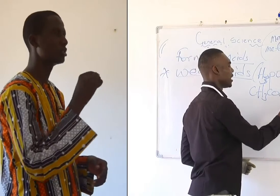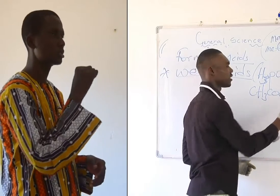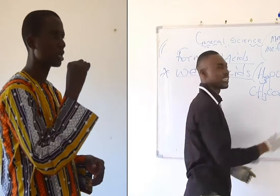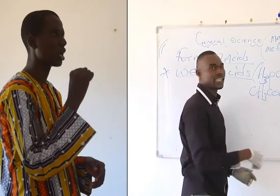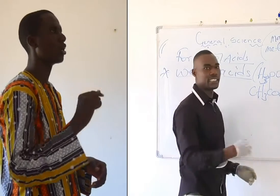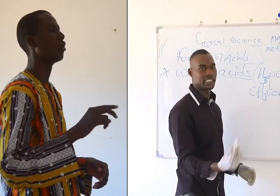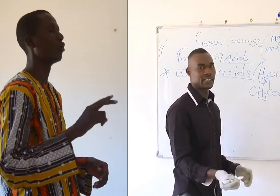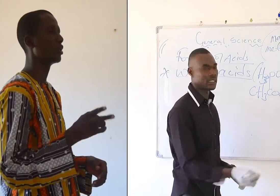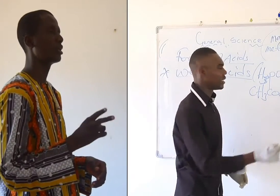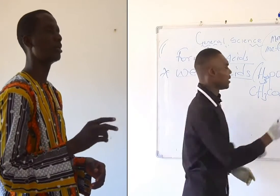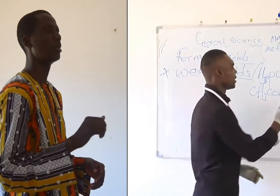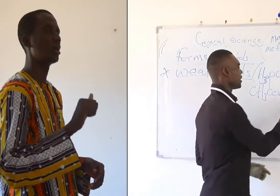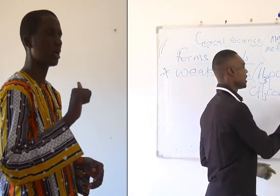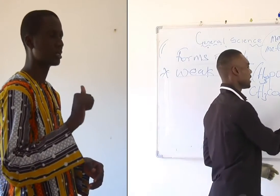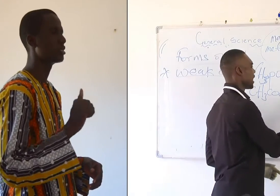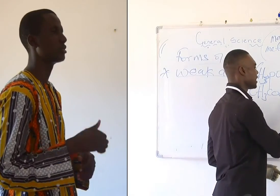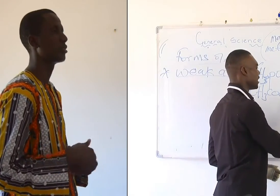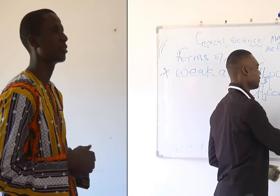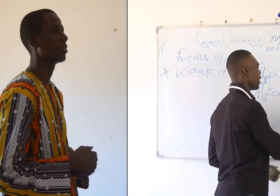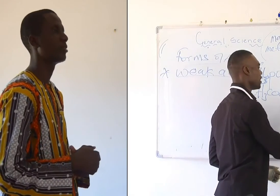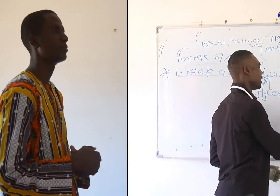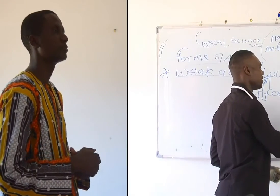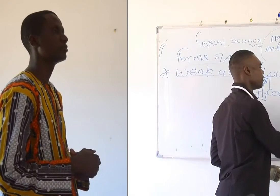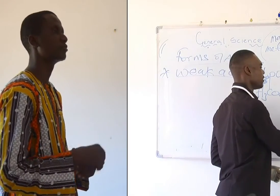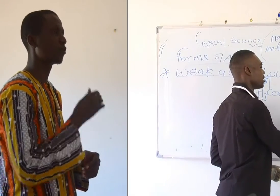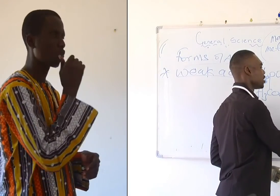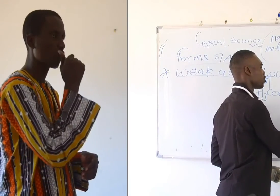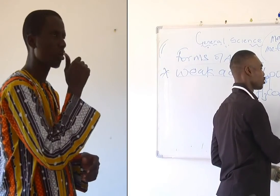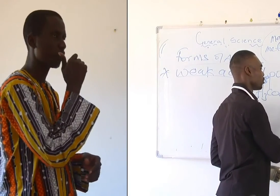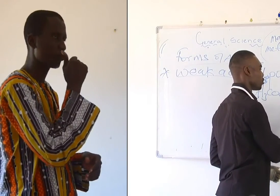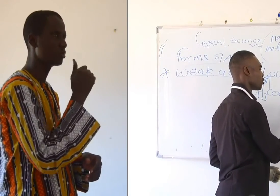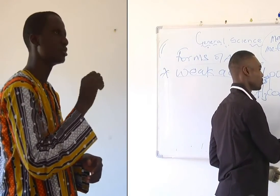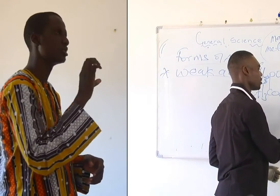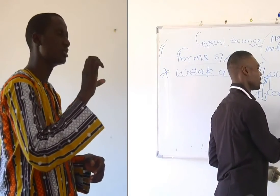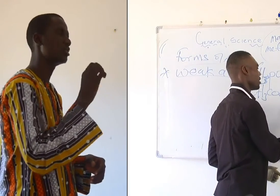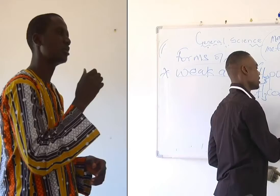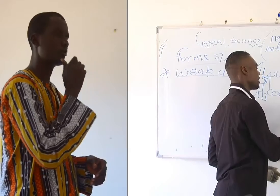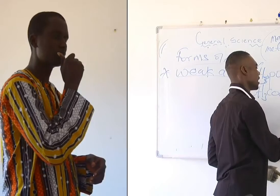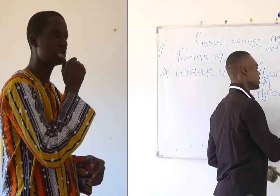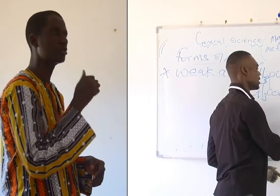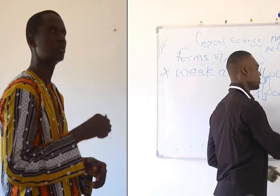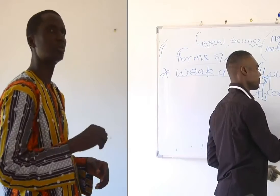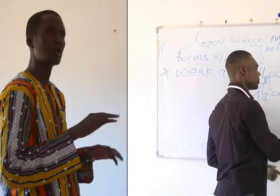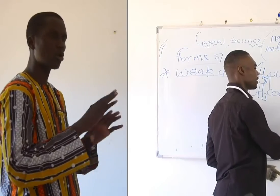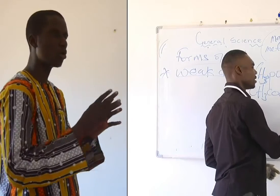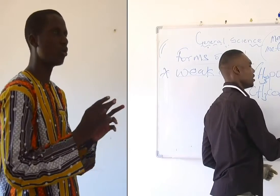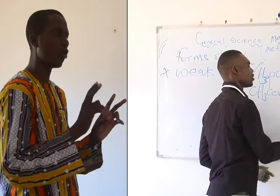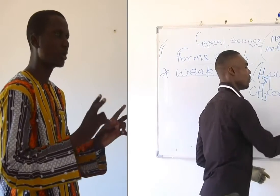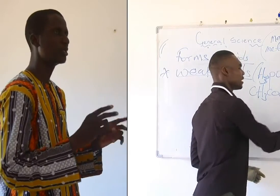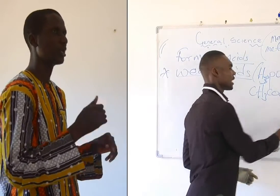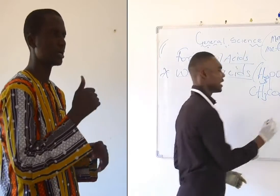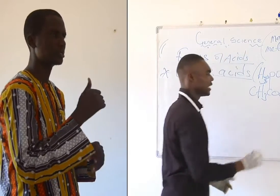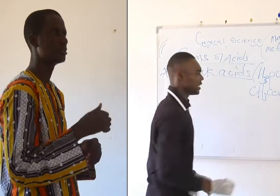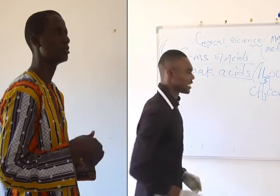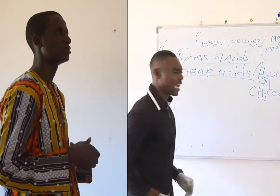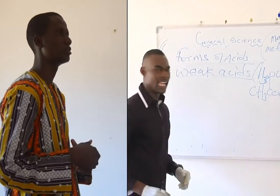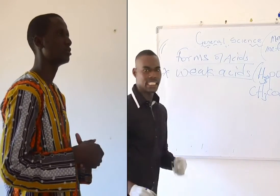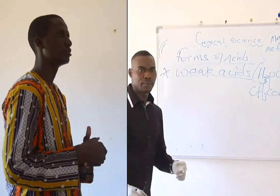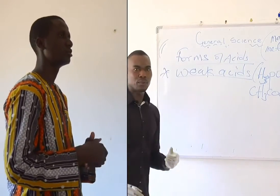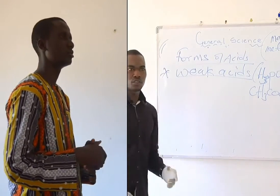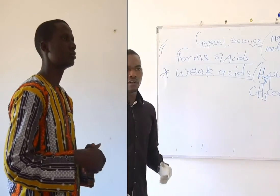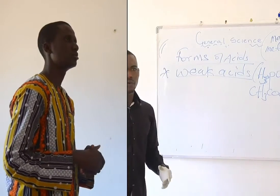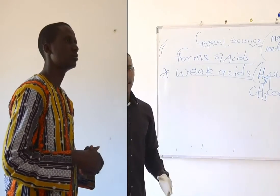CH2COOH, ethanoic acid. Citric acid found in citrus fruits, citric acid. So basically, these